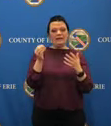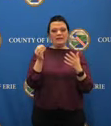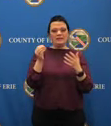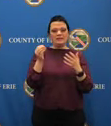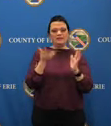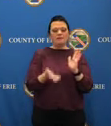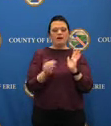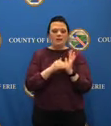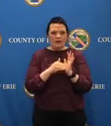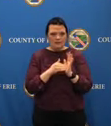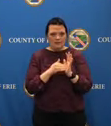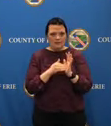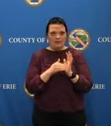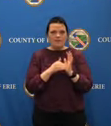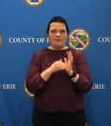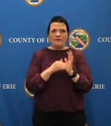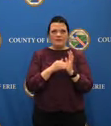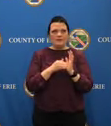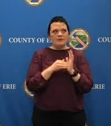again,